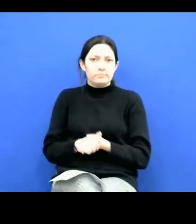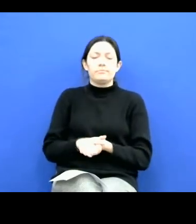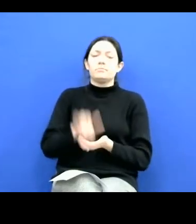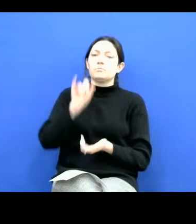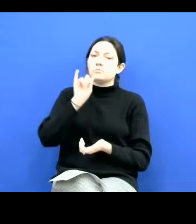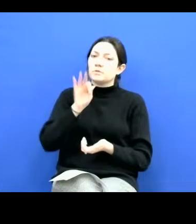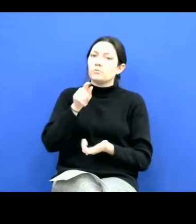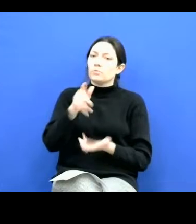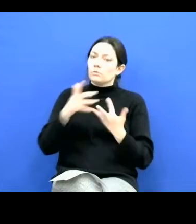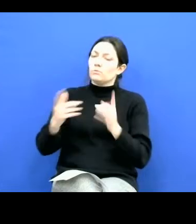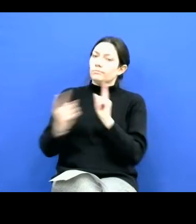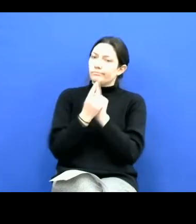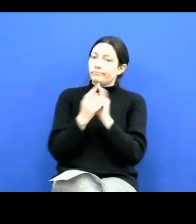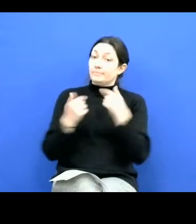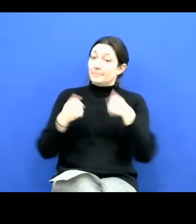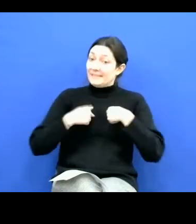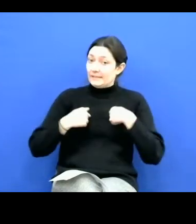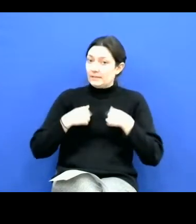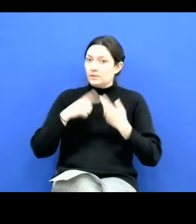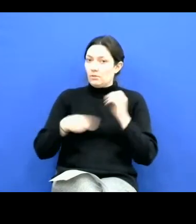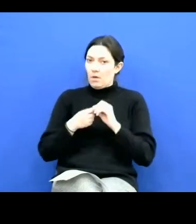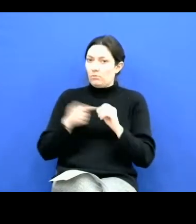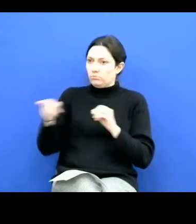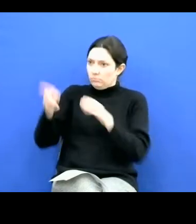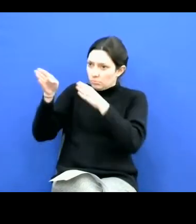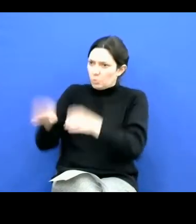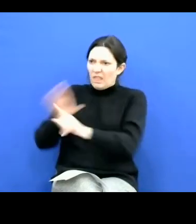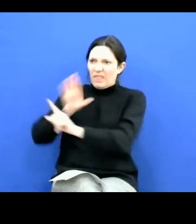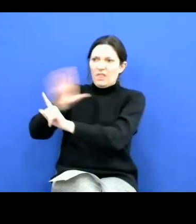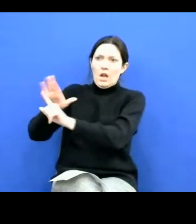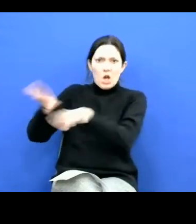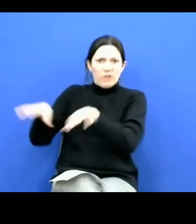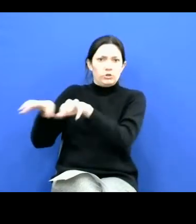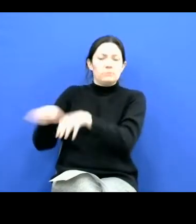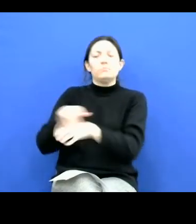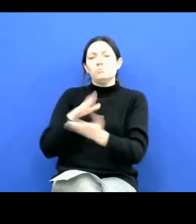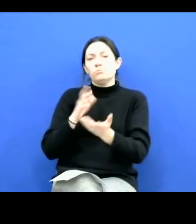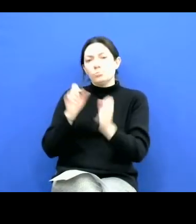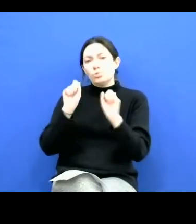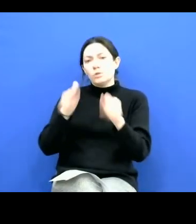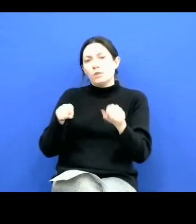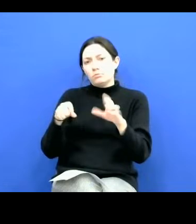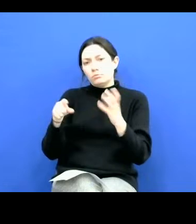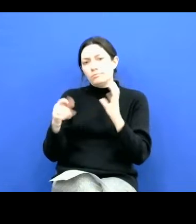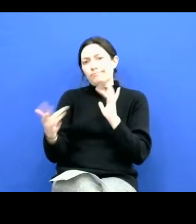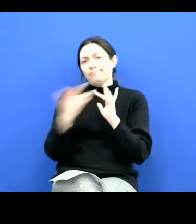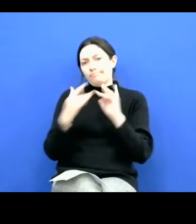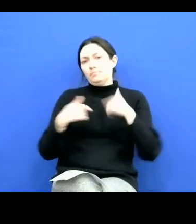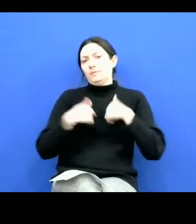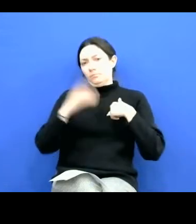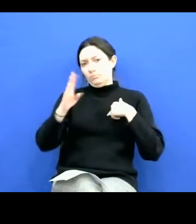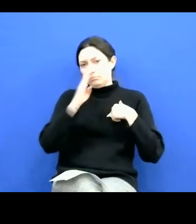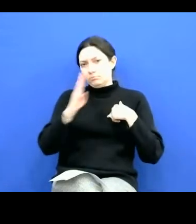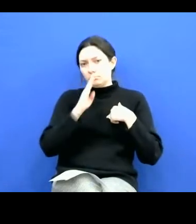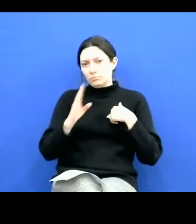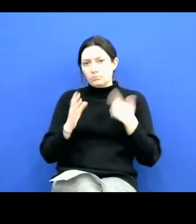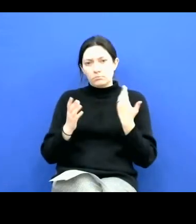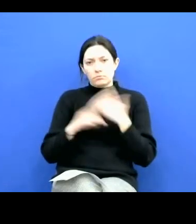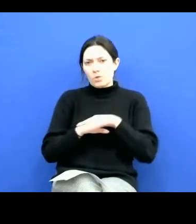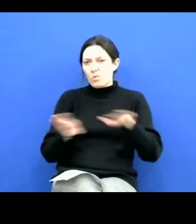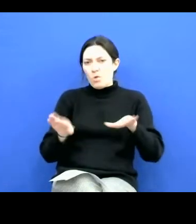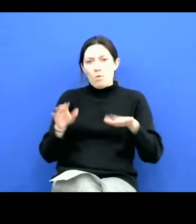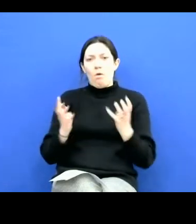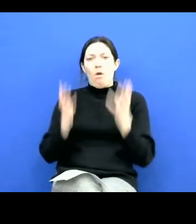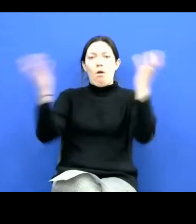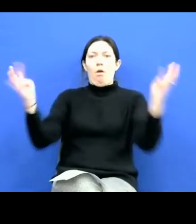to me about any actions of that matter, you can reach out to me directly, but we don't hold